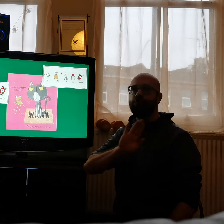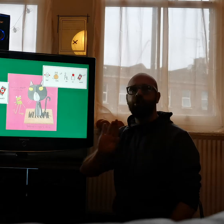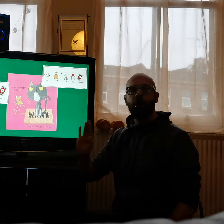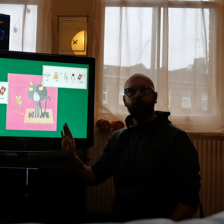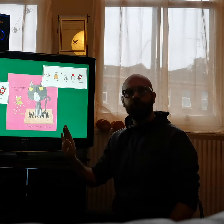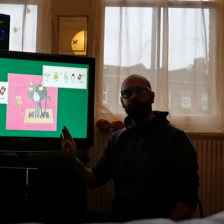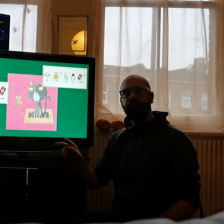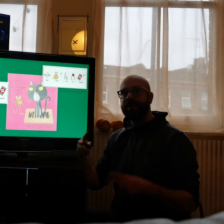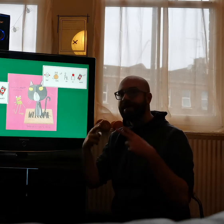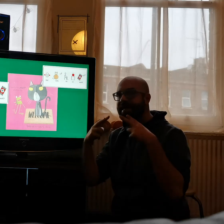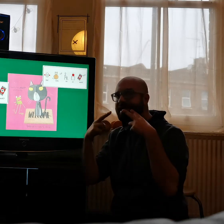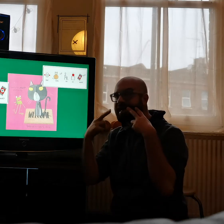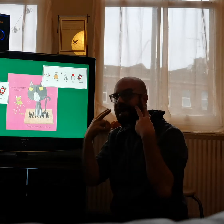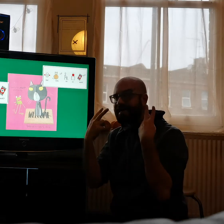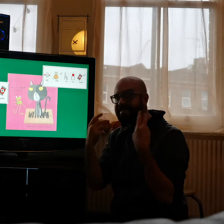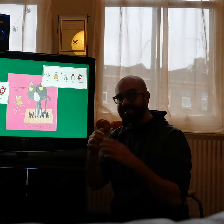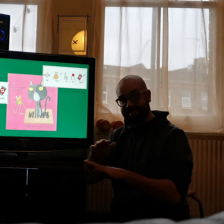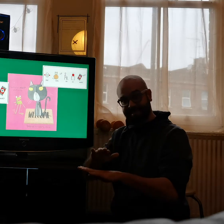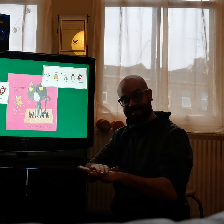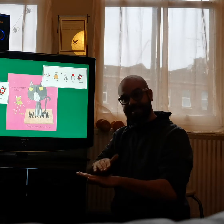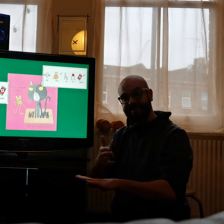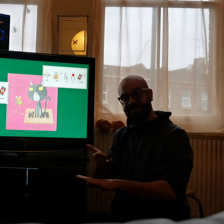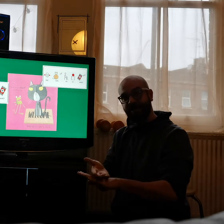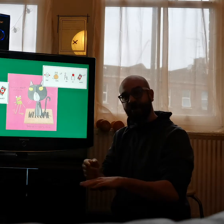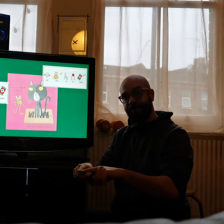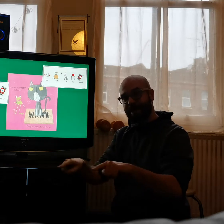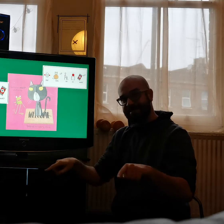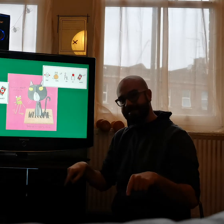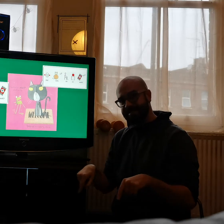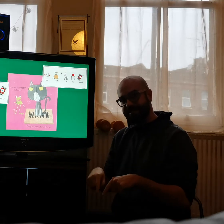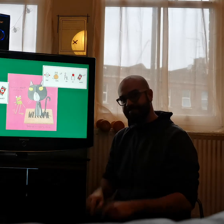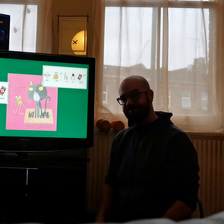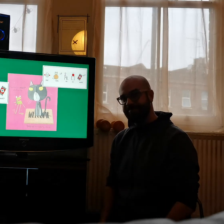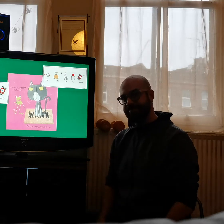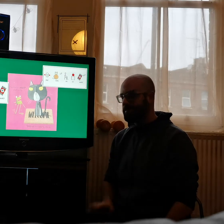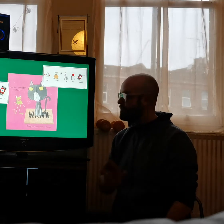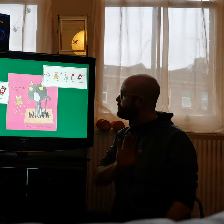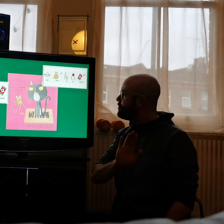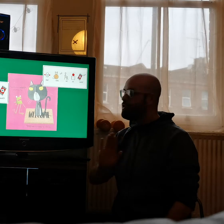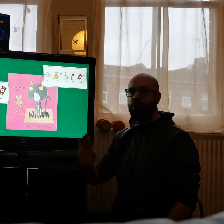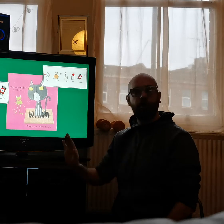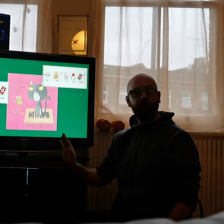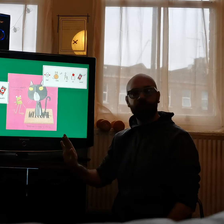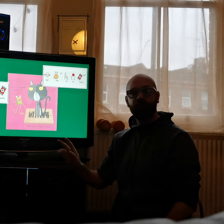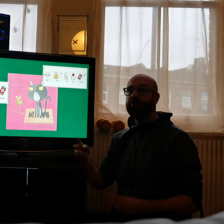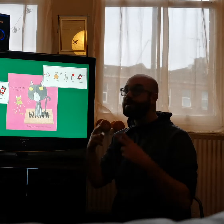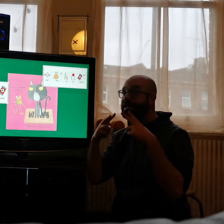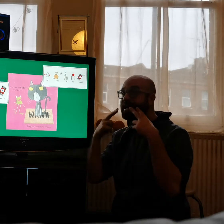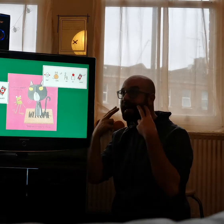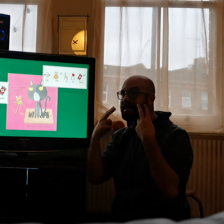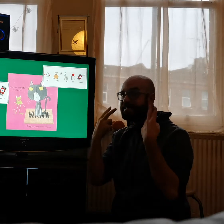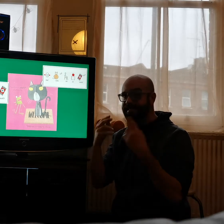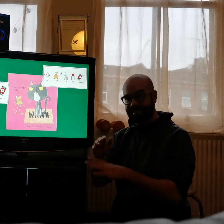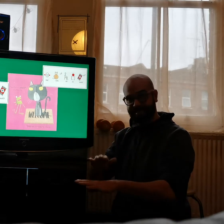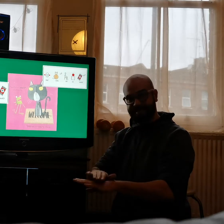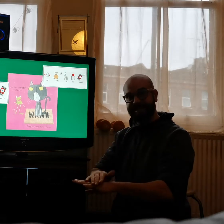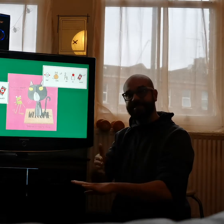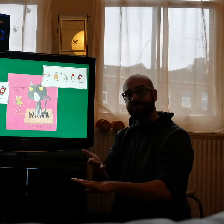No, cats sit on mats. No, cats sit